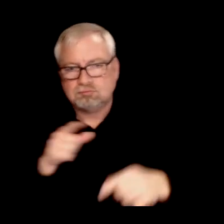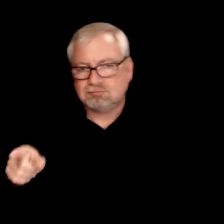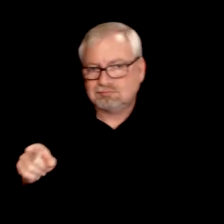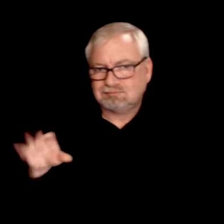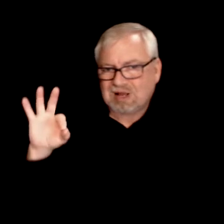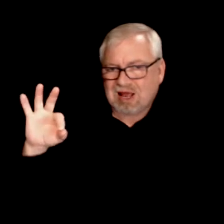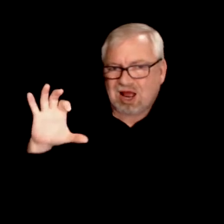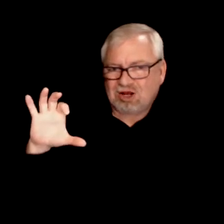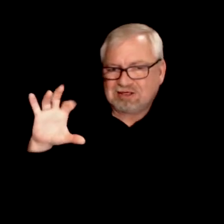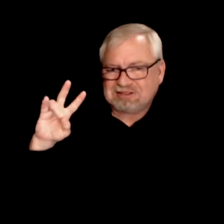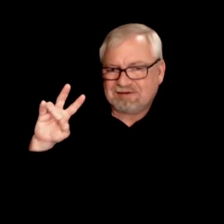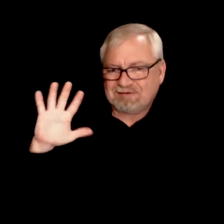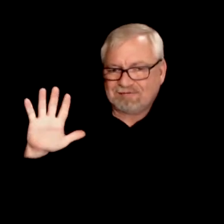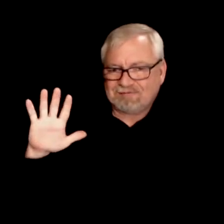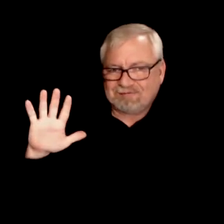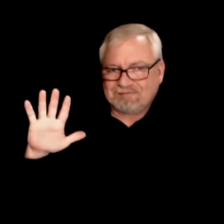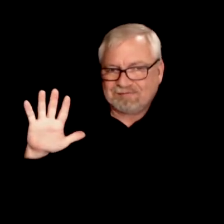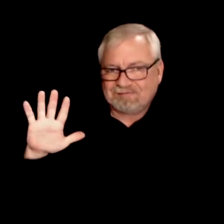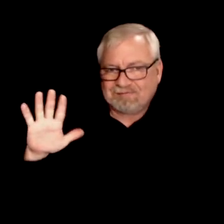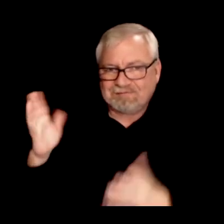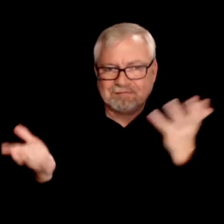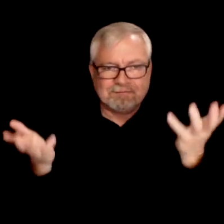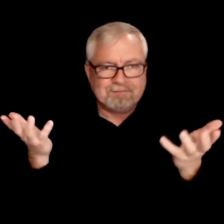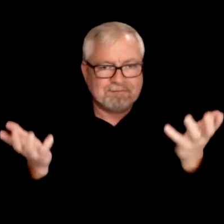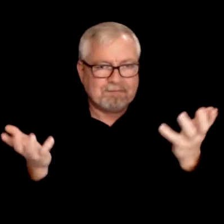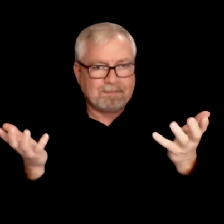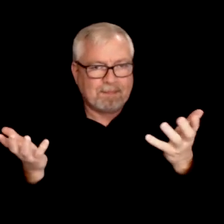the federal program, the